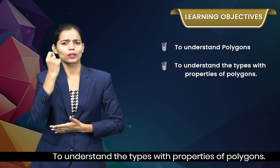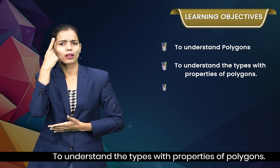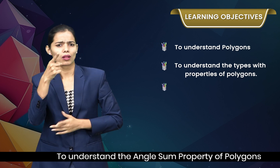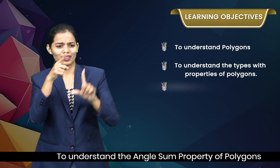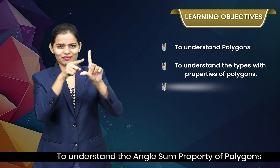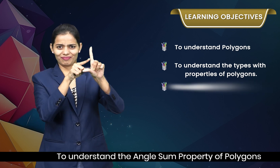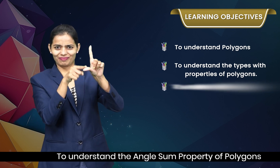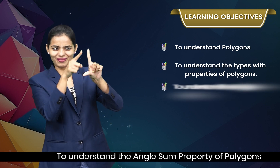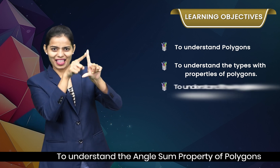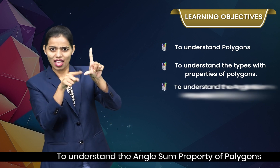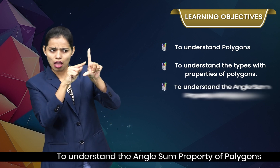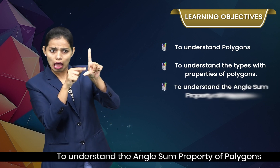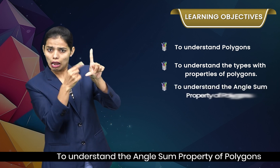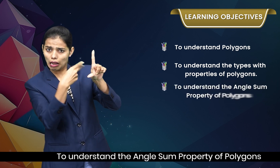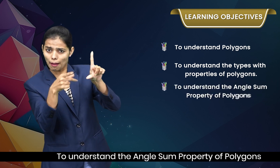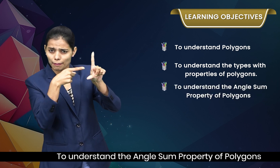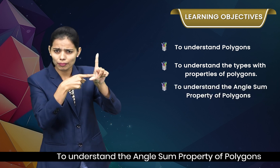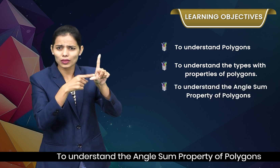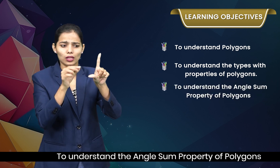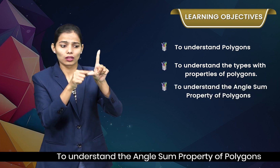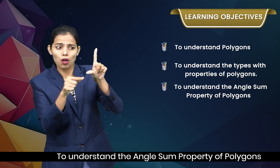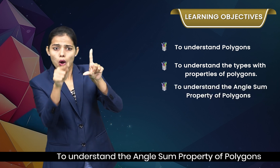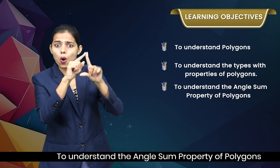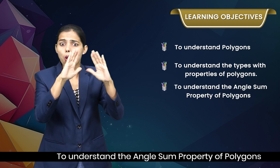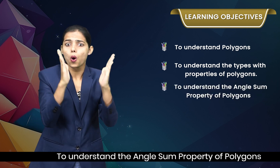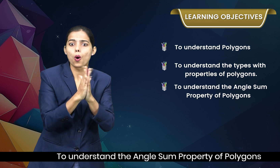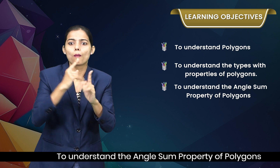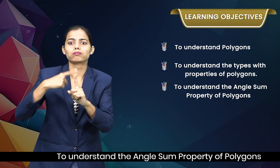to understand the angle sum property of polygons.